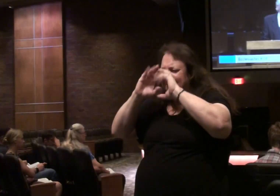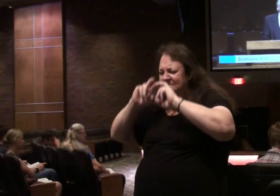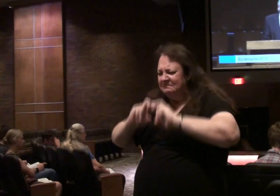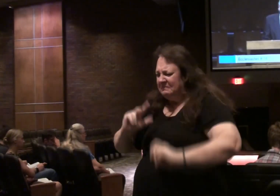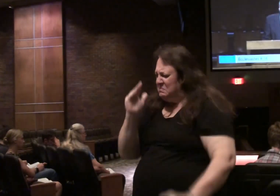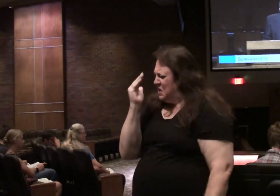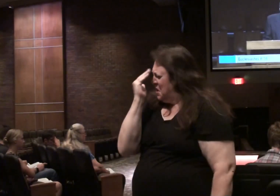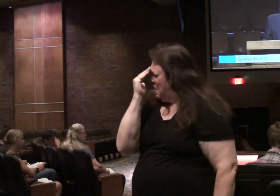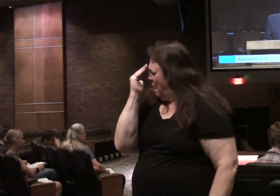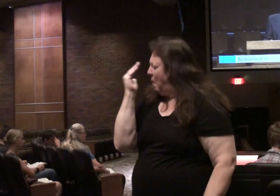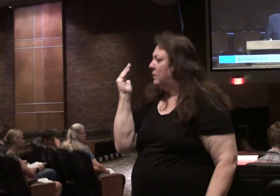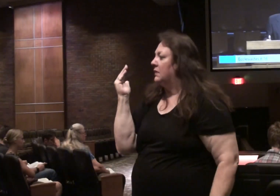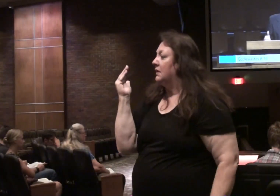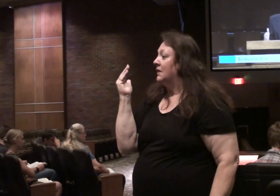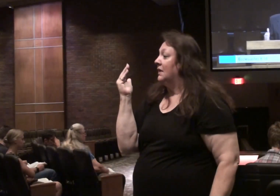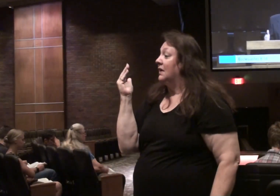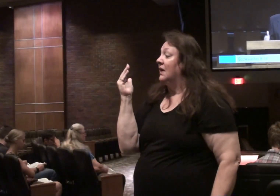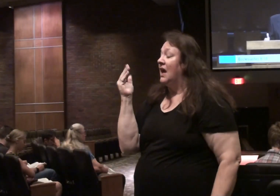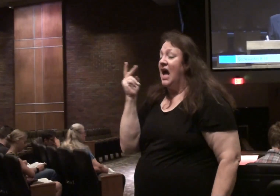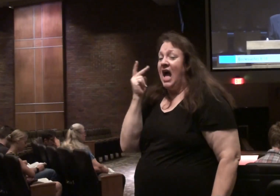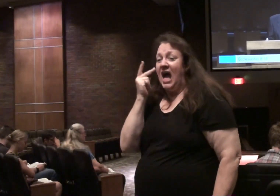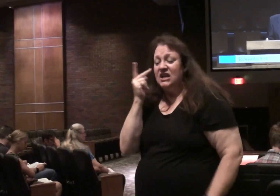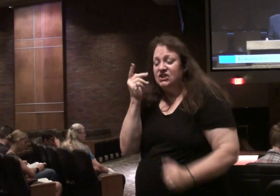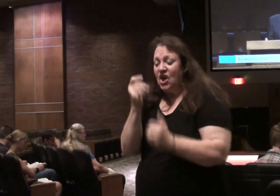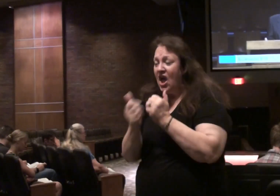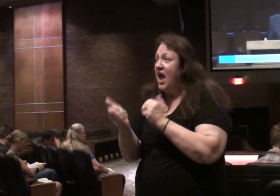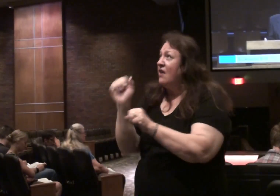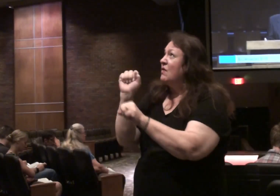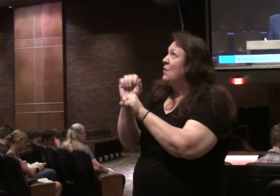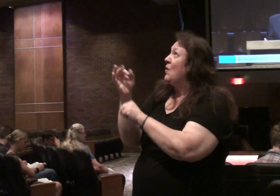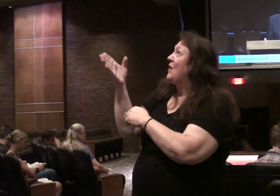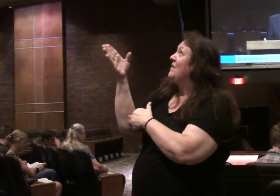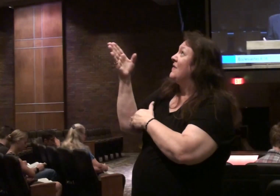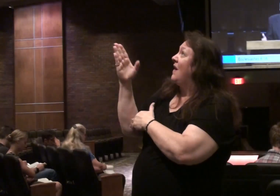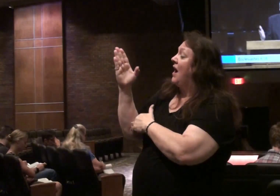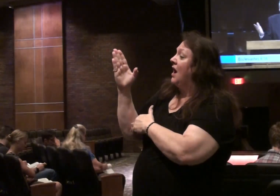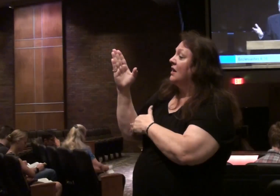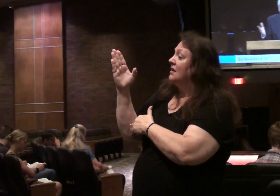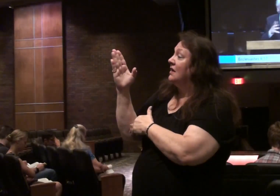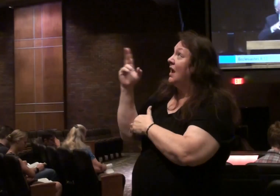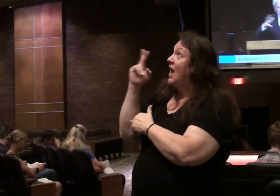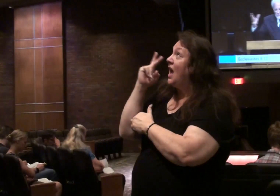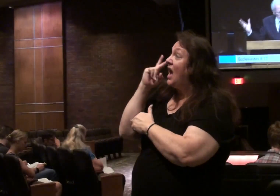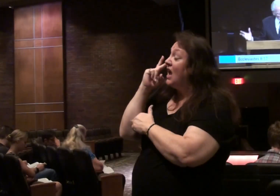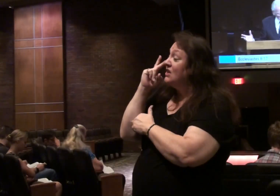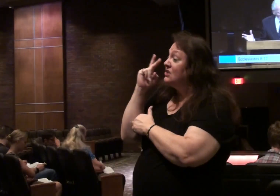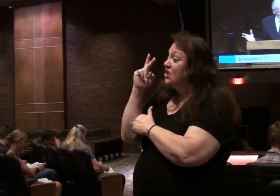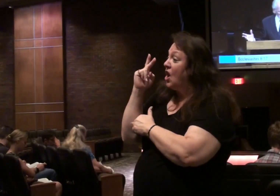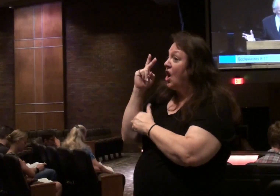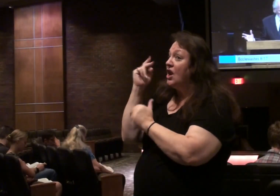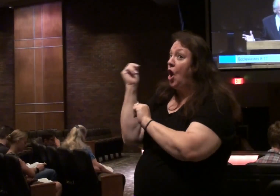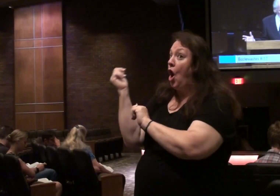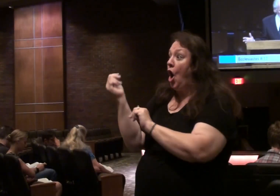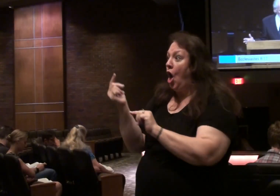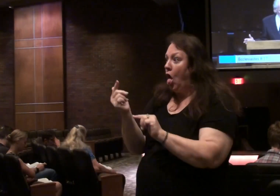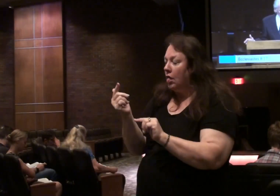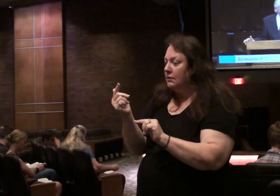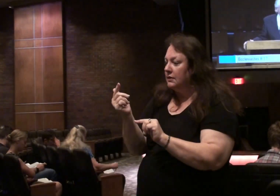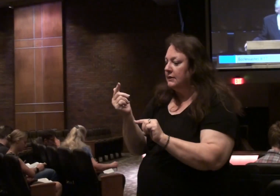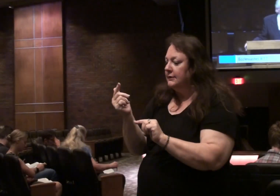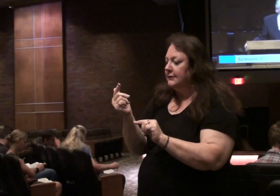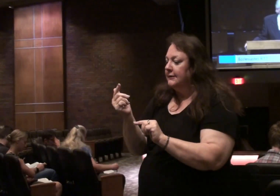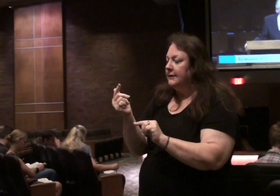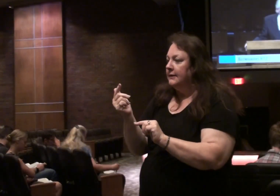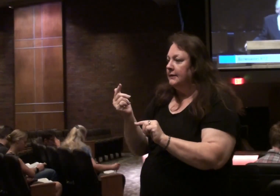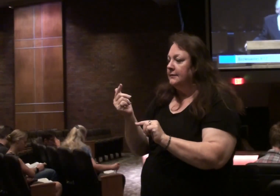out, I saw every work of God, and I saw every work, so I could see it all.